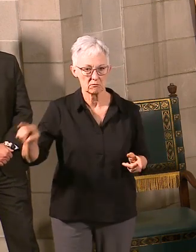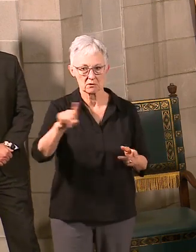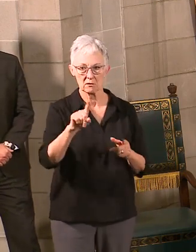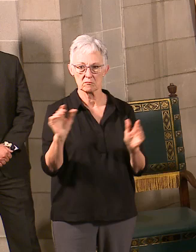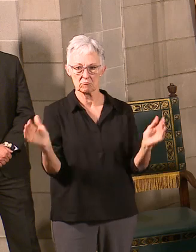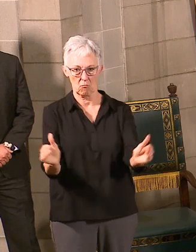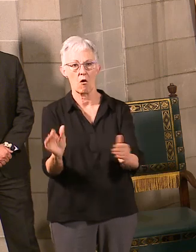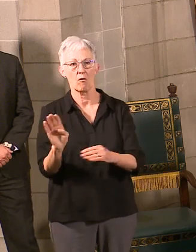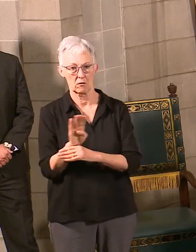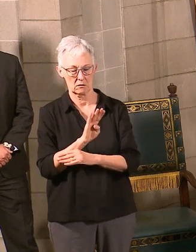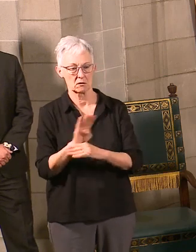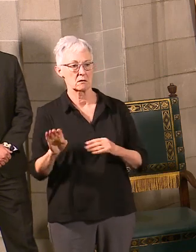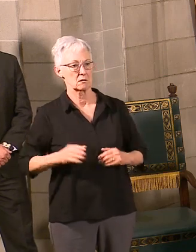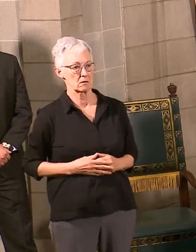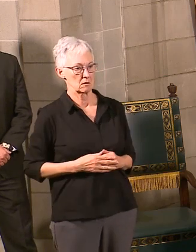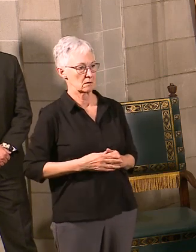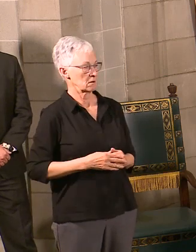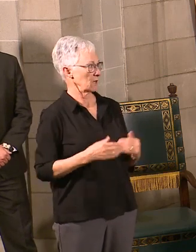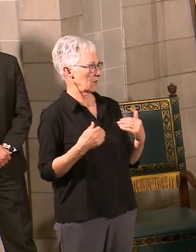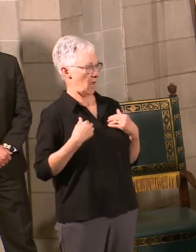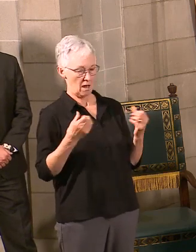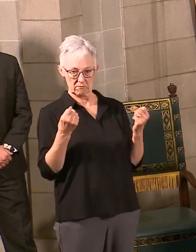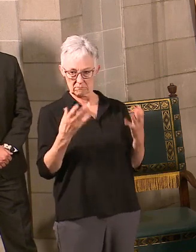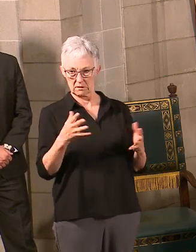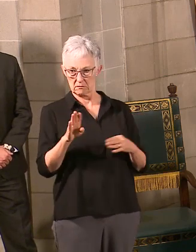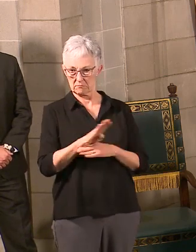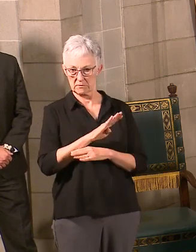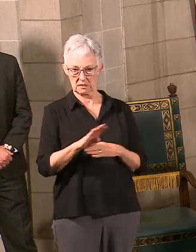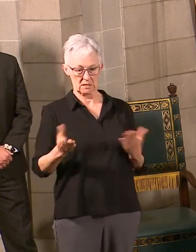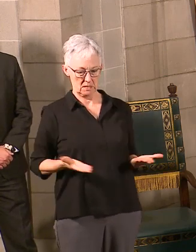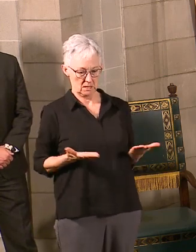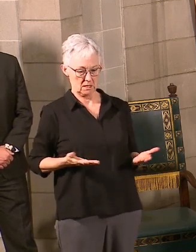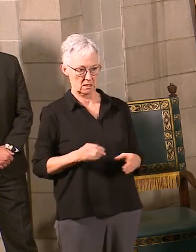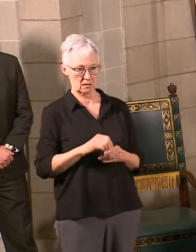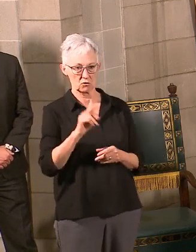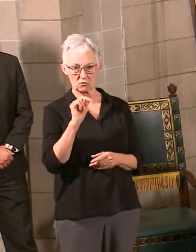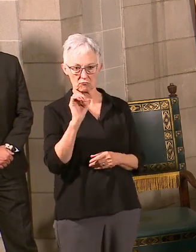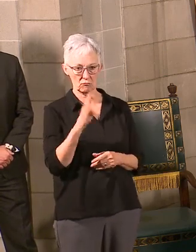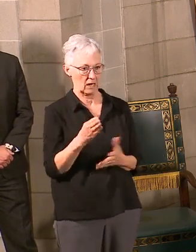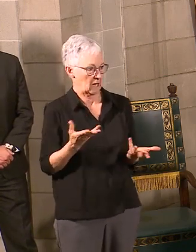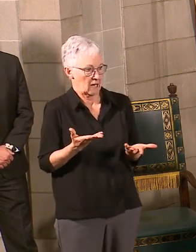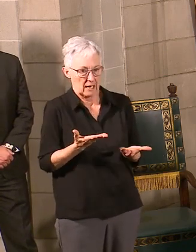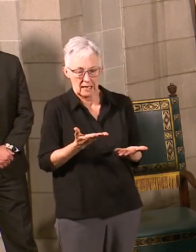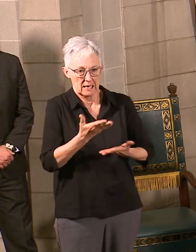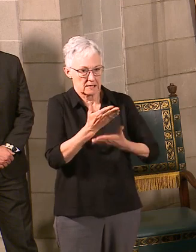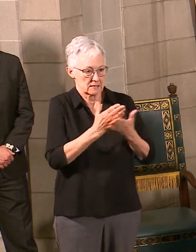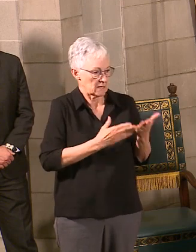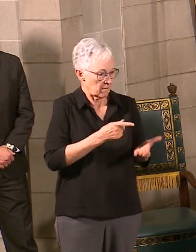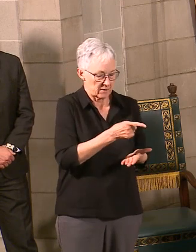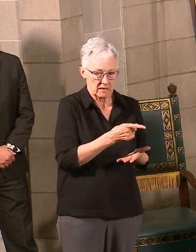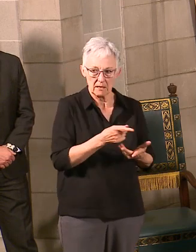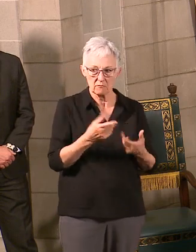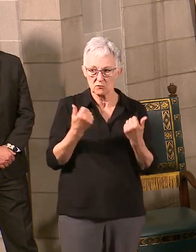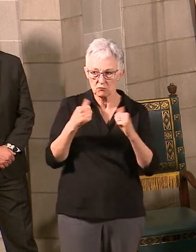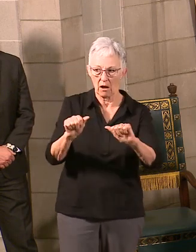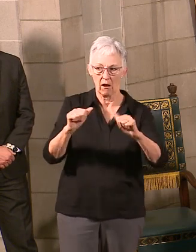lots of businesses here in Nebraska, so much so that you may have heard about some of the difficulty being able to get through on the SBA's